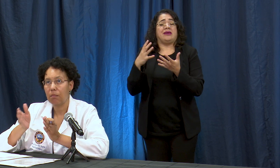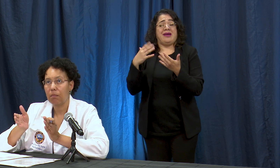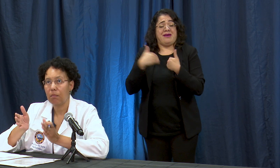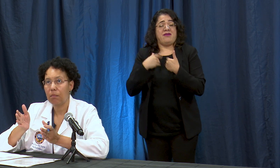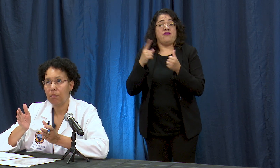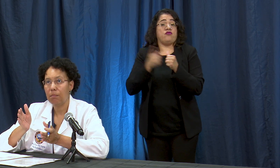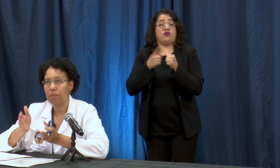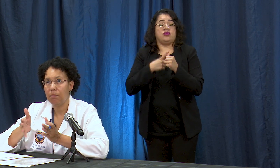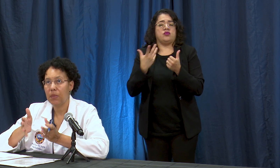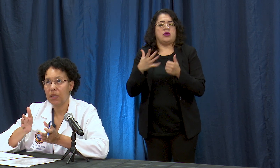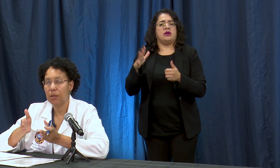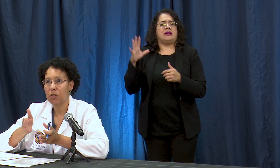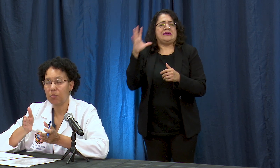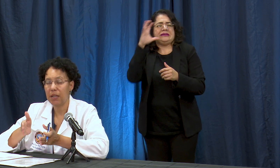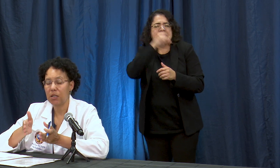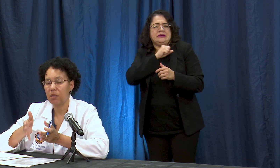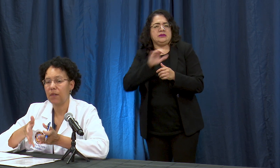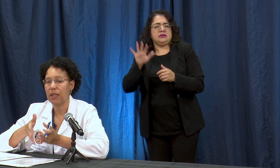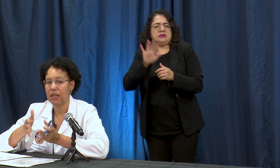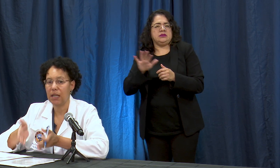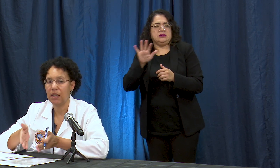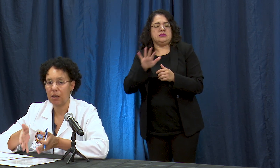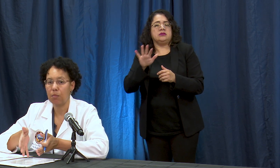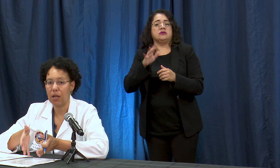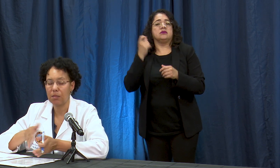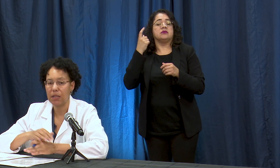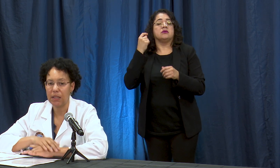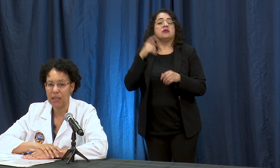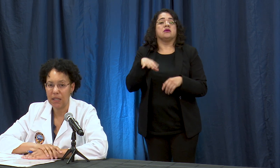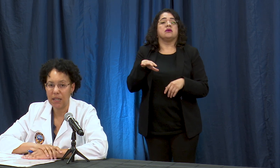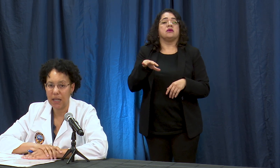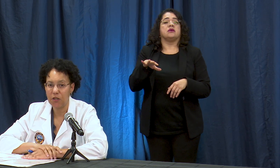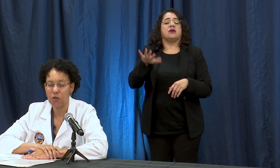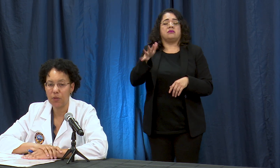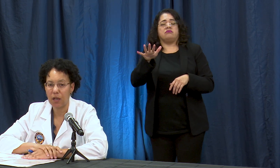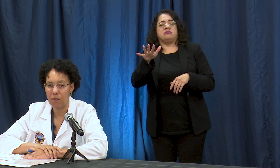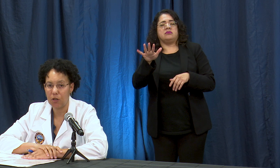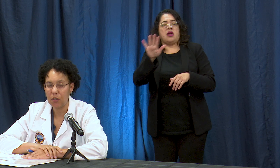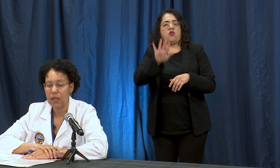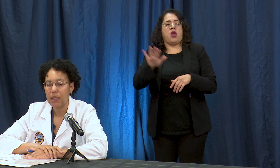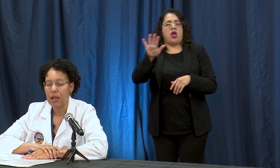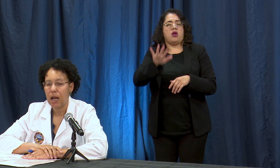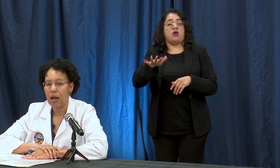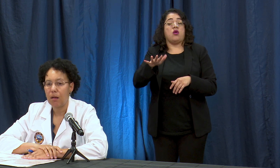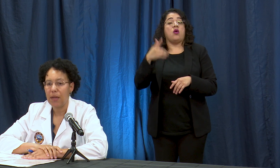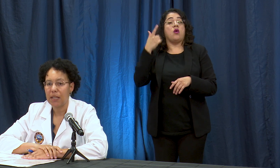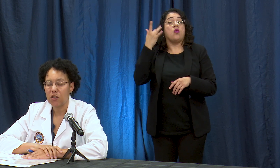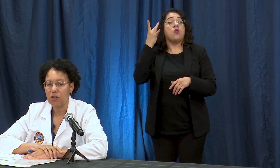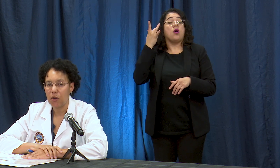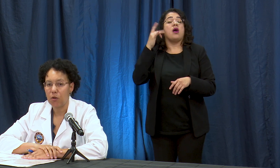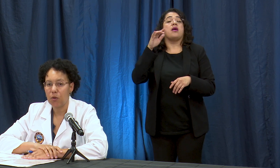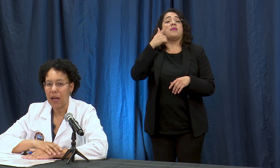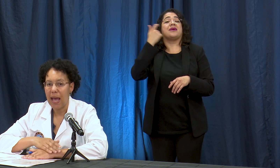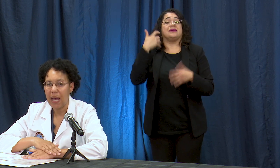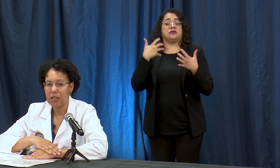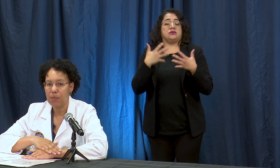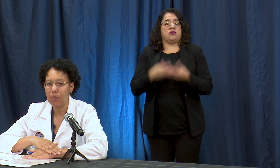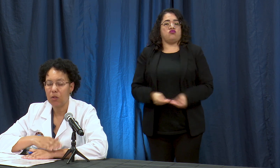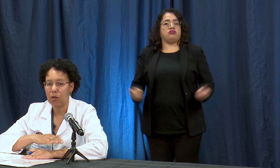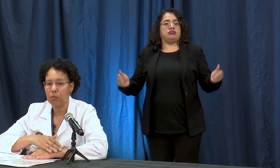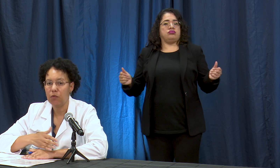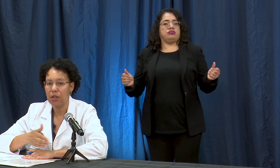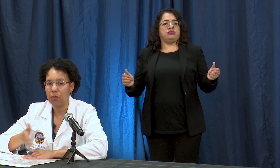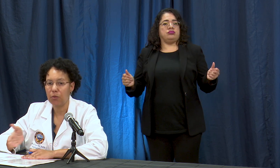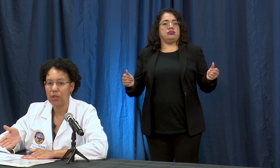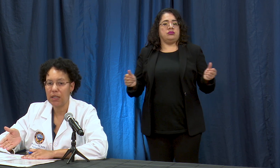the numbers are based on the fact that it takes approximately 10 days to recover. And so as